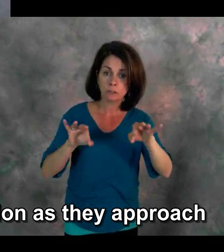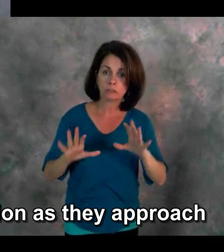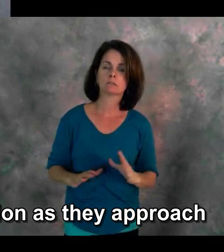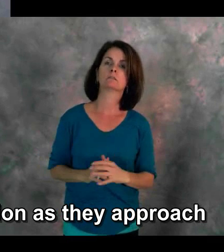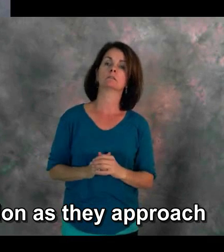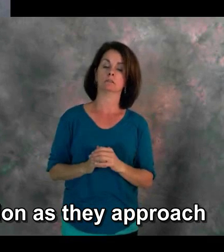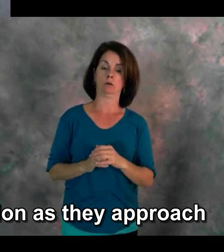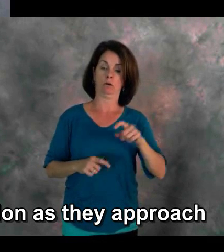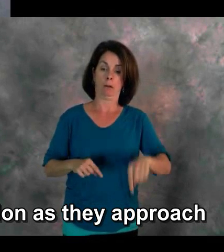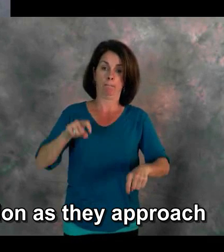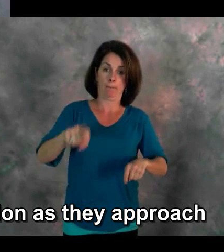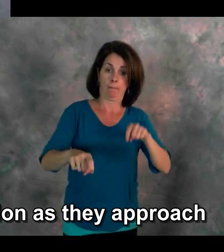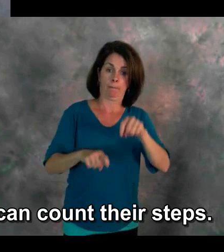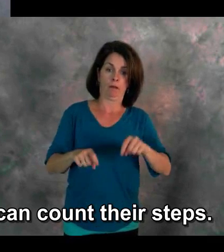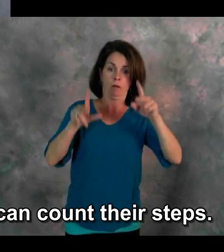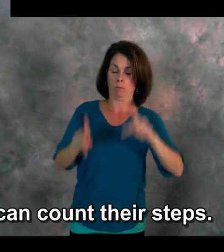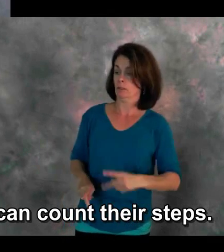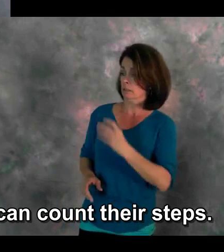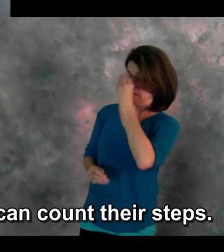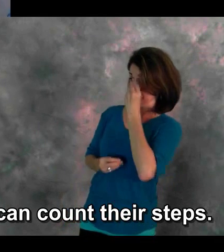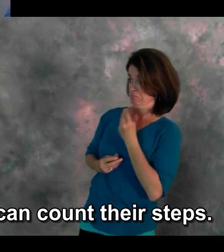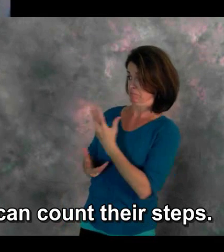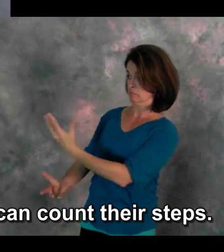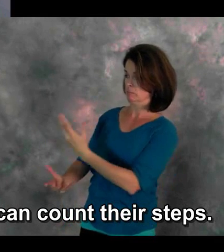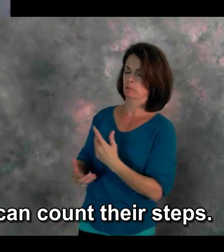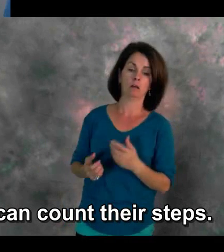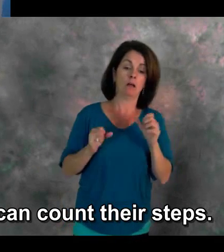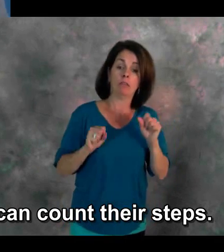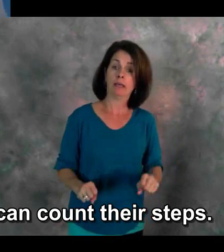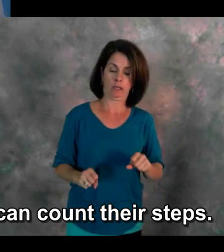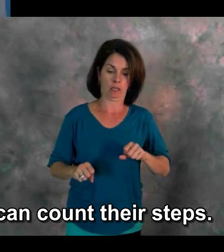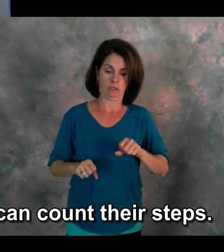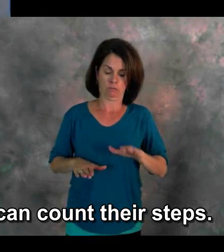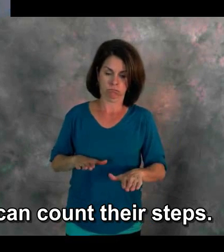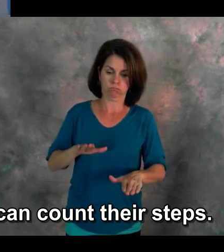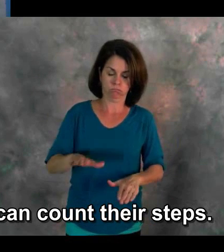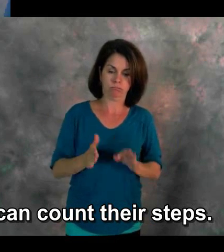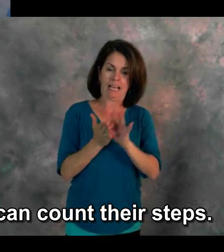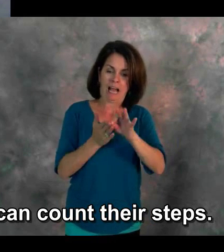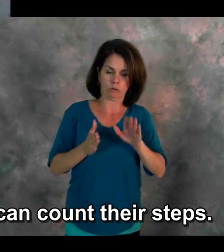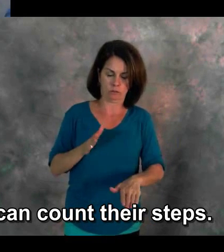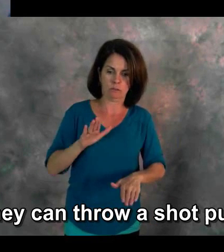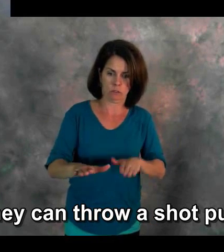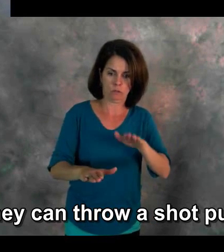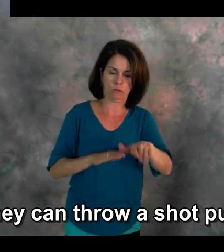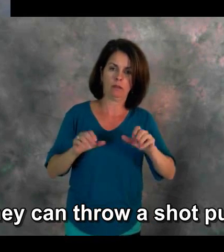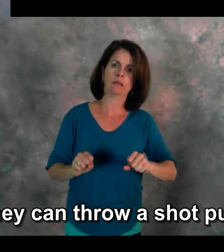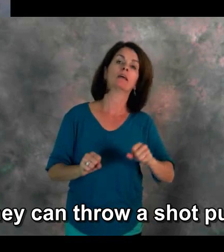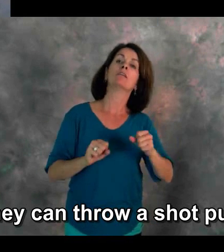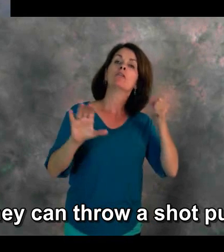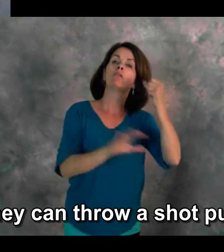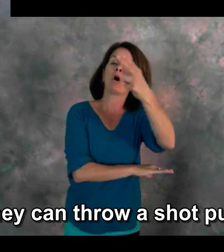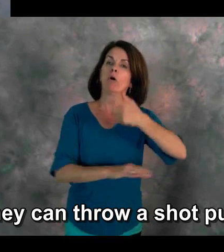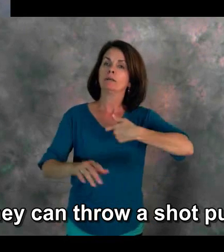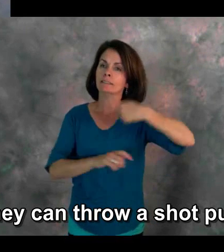description as they approach the target to jump. They can count their steps. They can throw